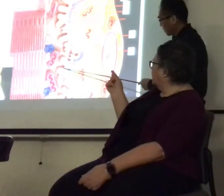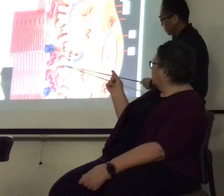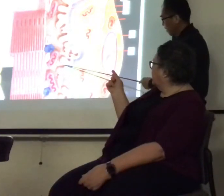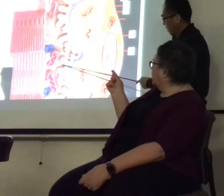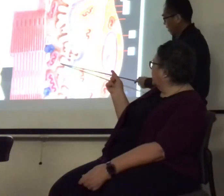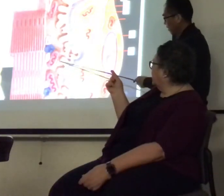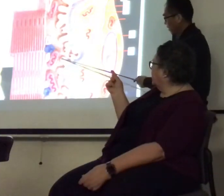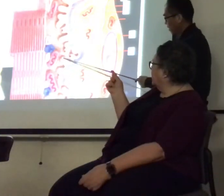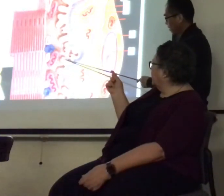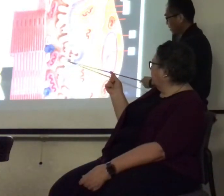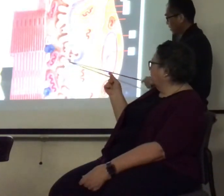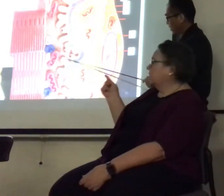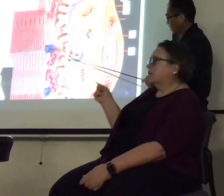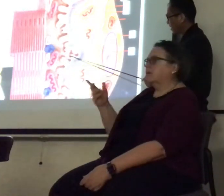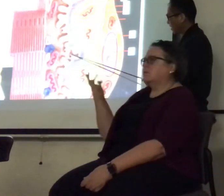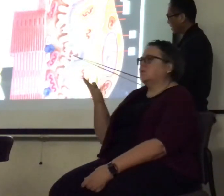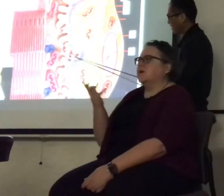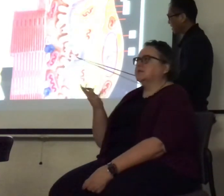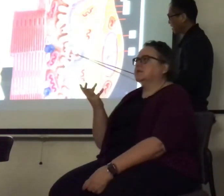Identify.